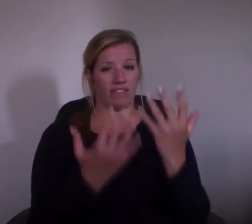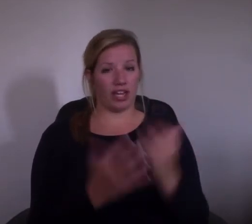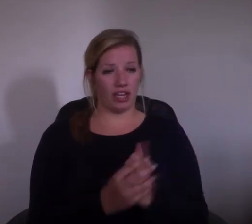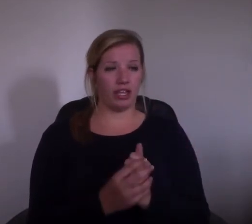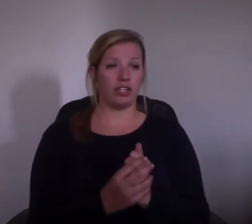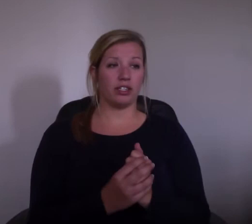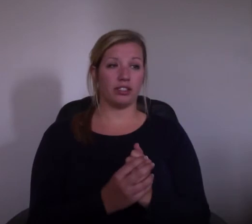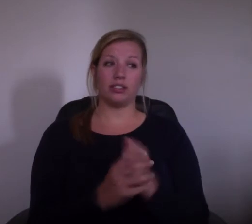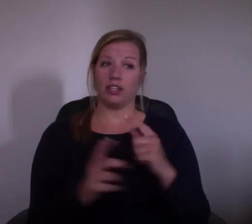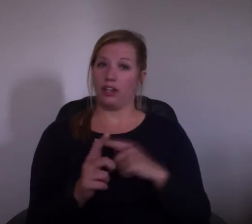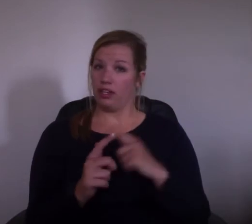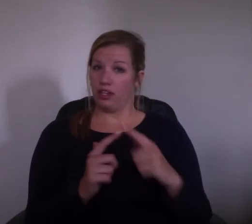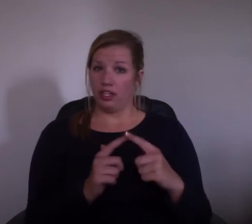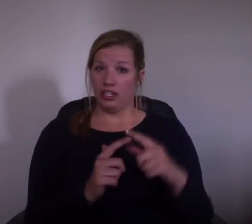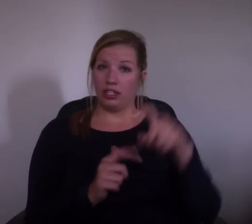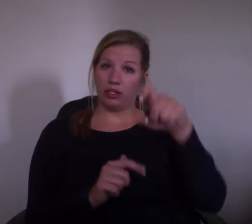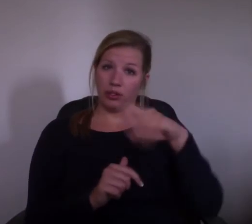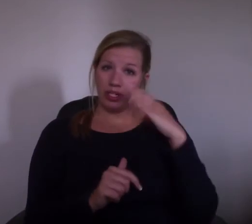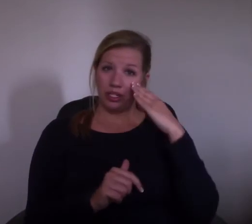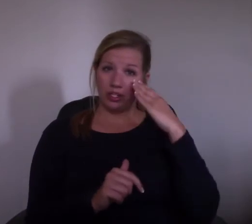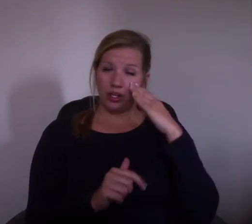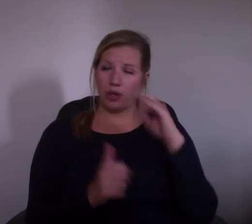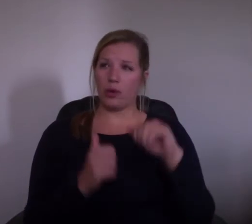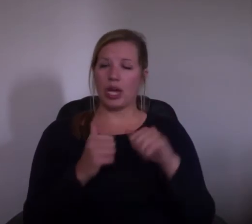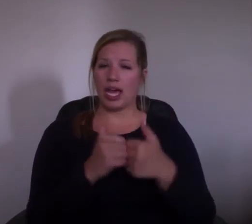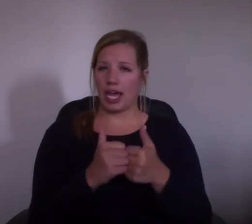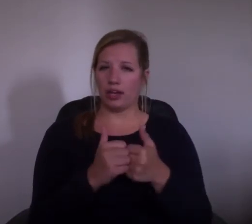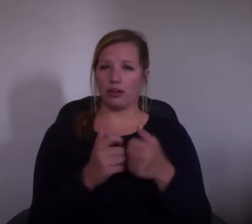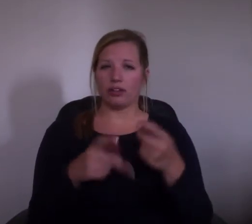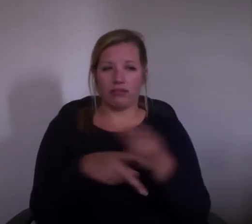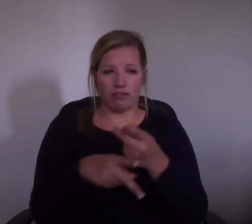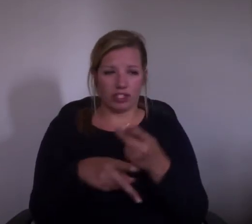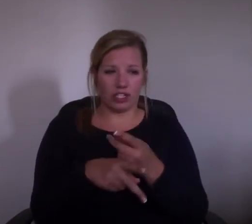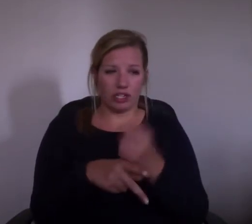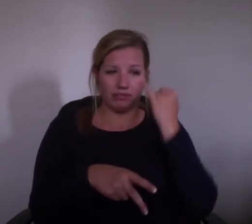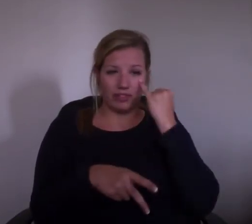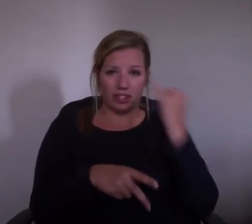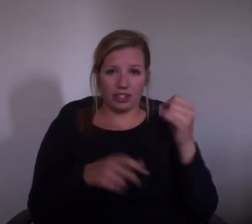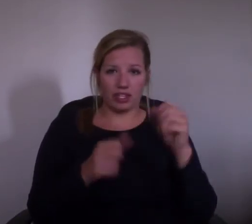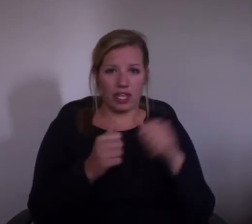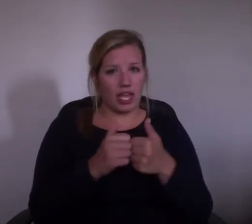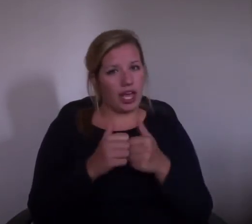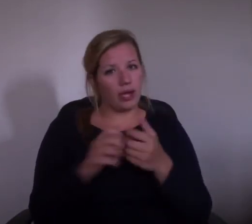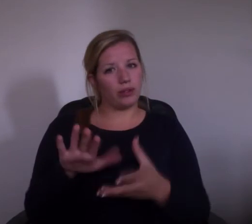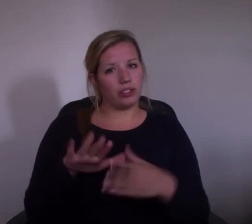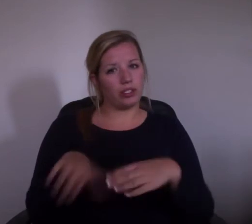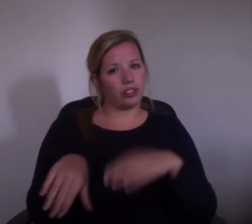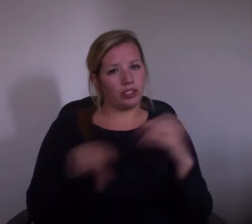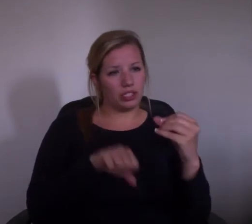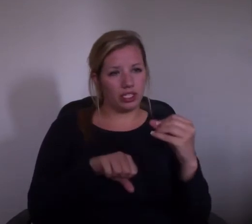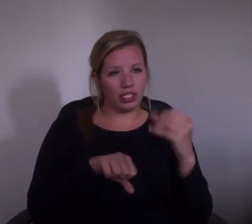then you want to plan for how you're going to deal with that. How are you going to evacuate in the event of an advancing